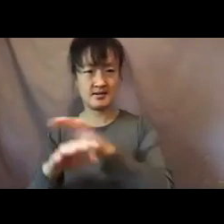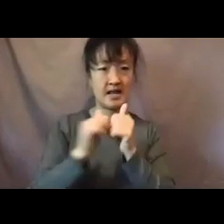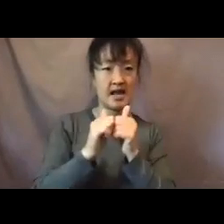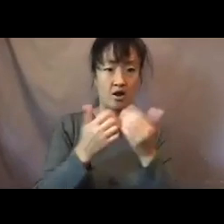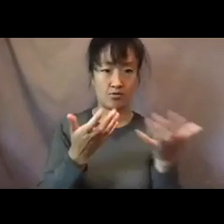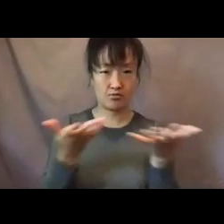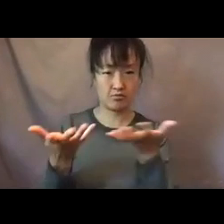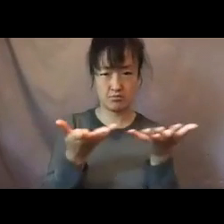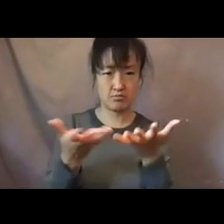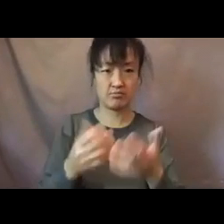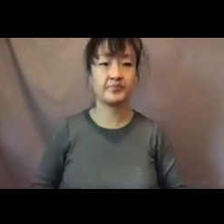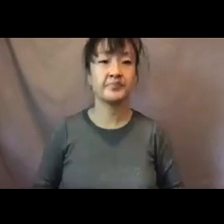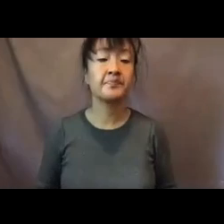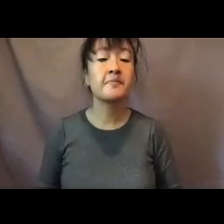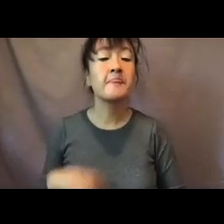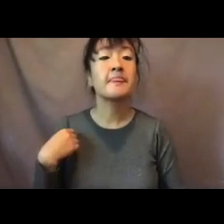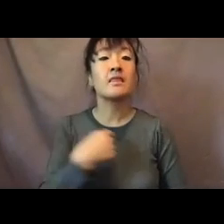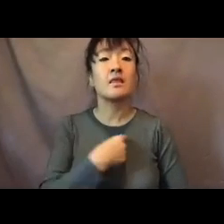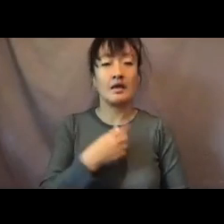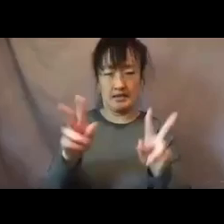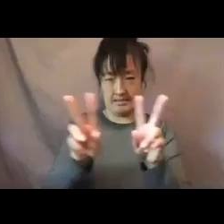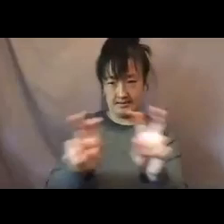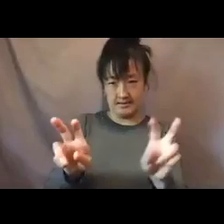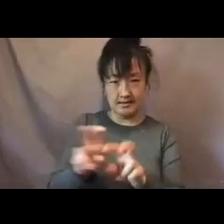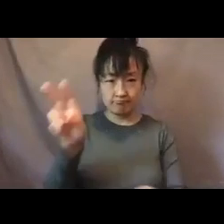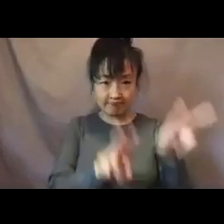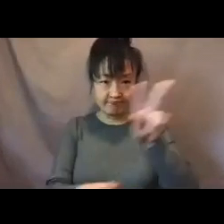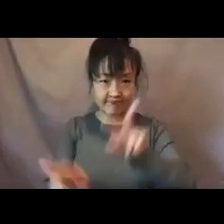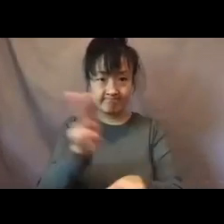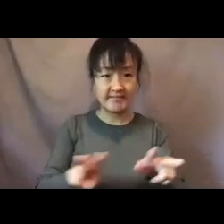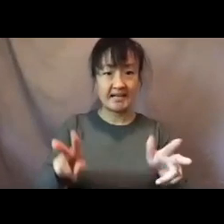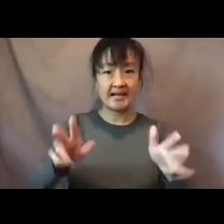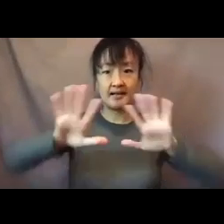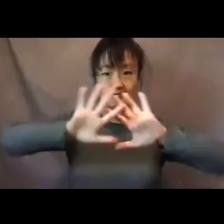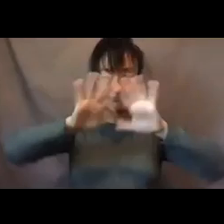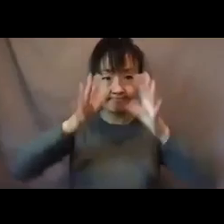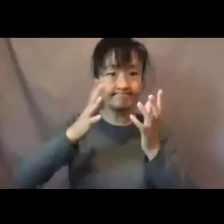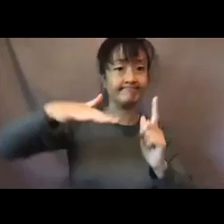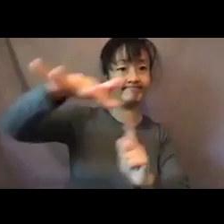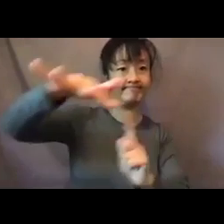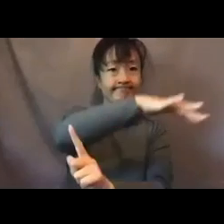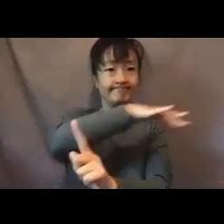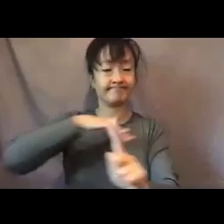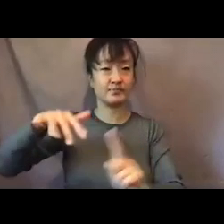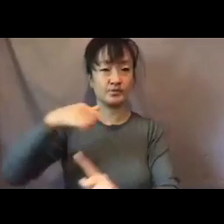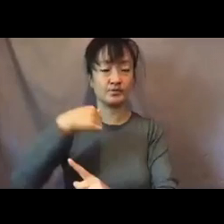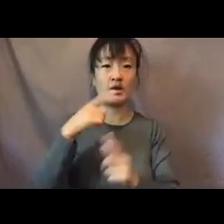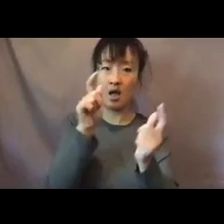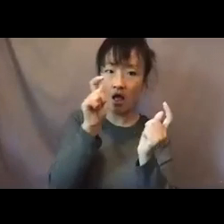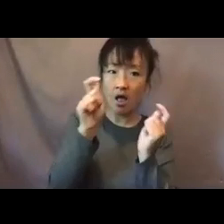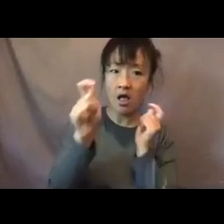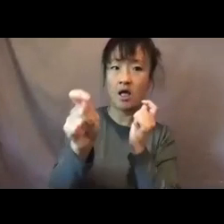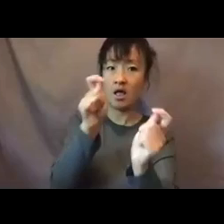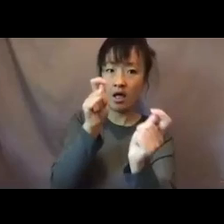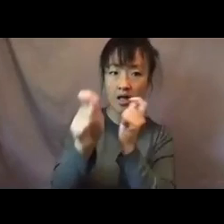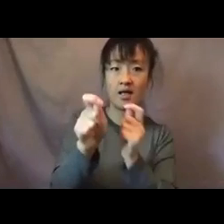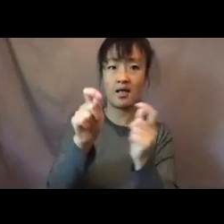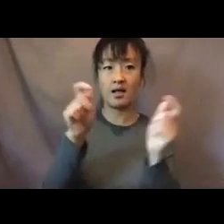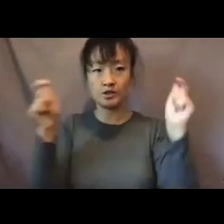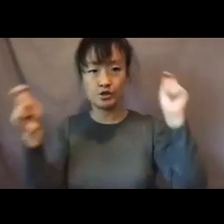are looking and seeing that we and our surroundings are constantly subjected to change,